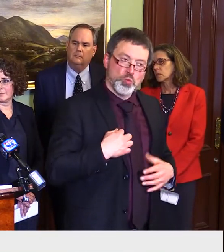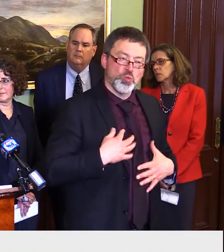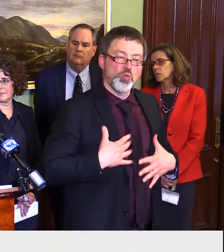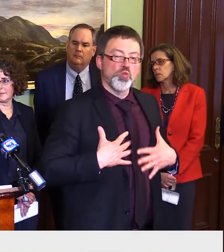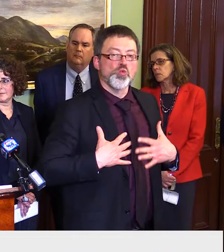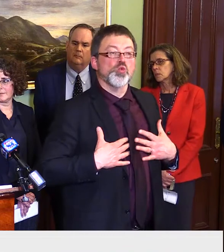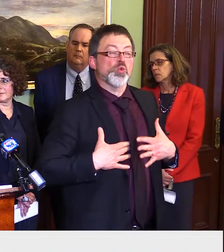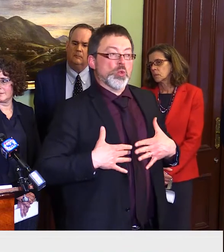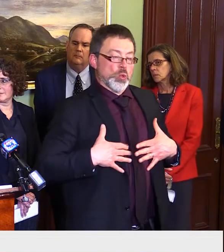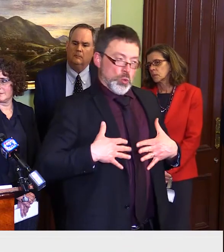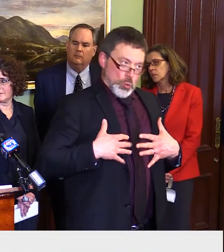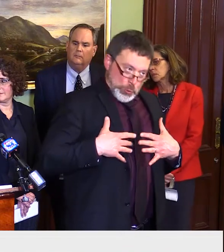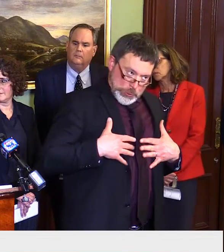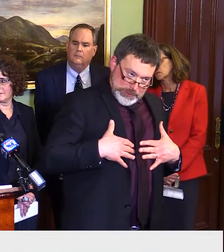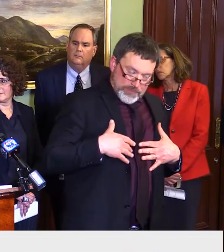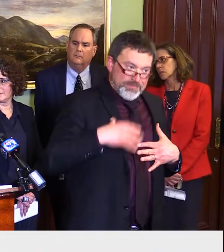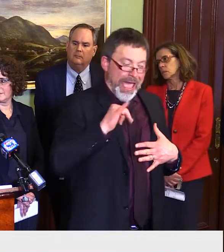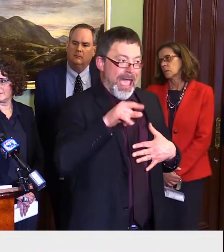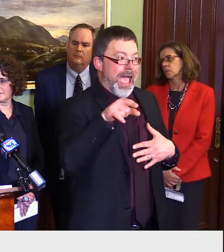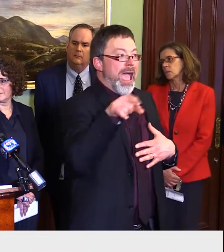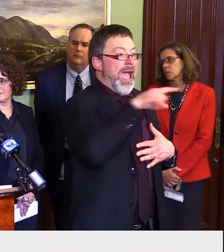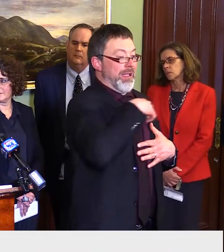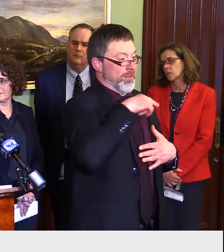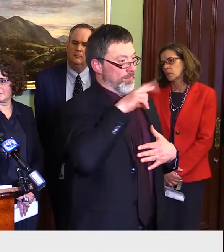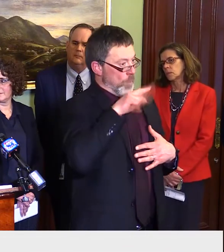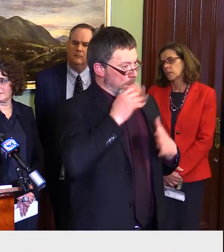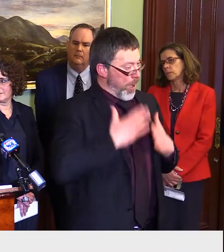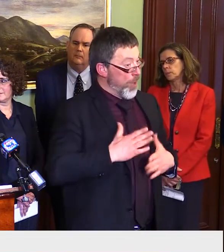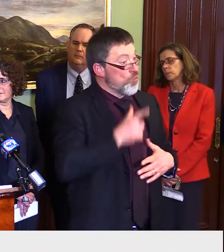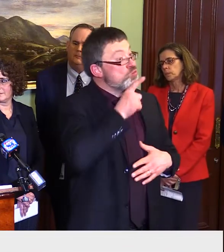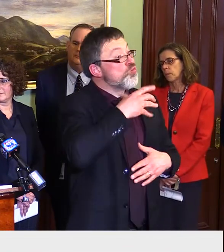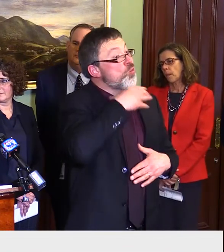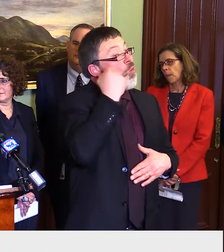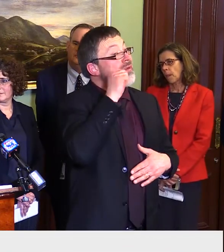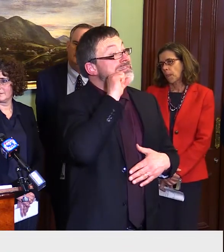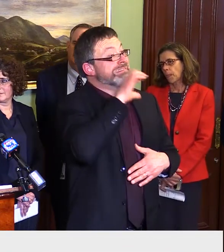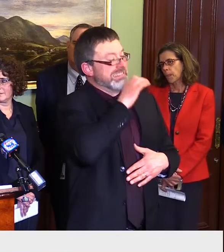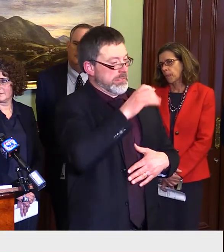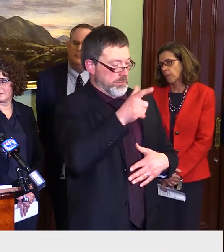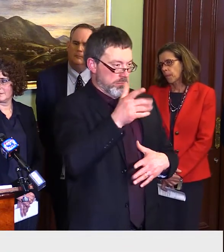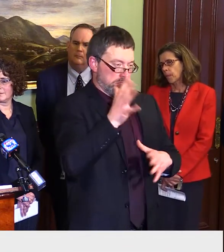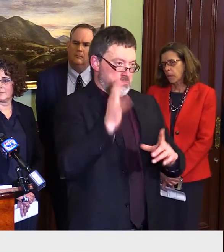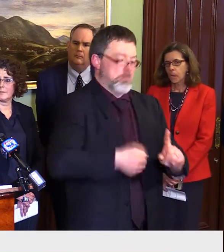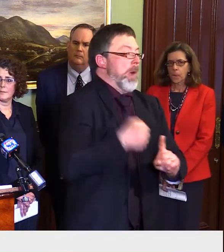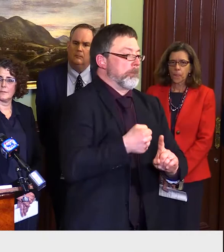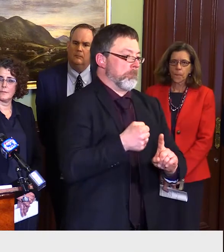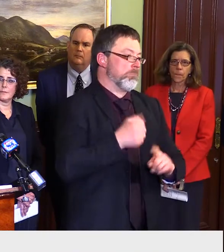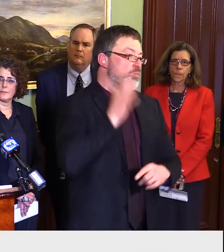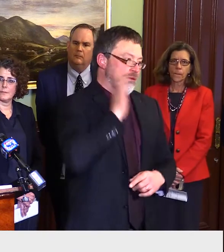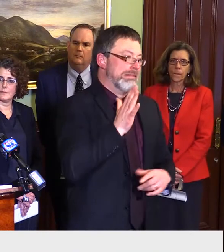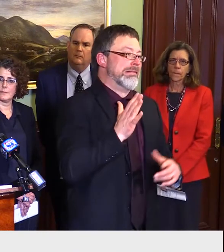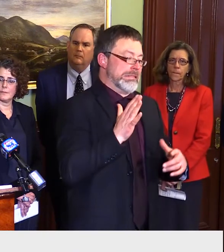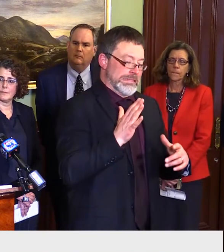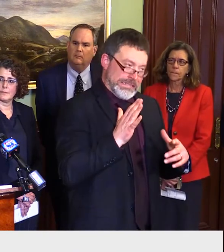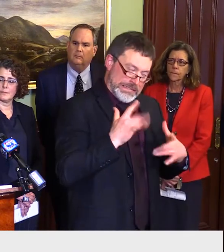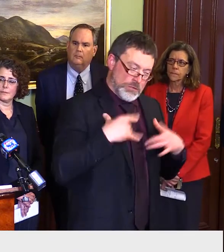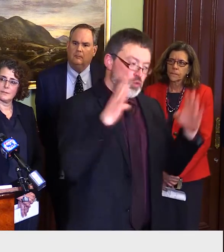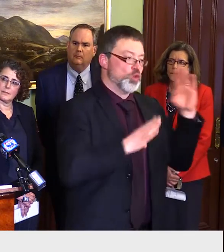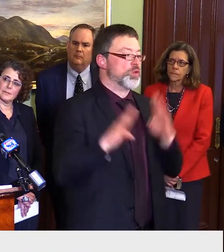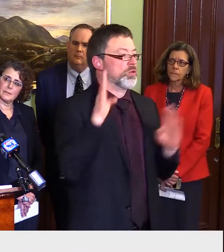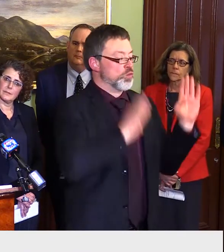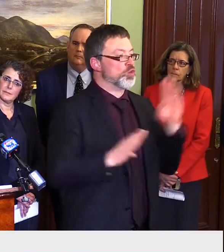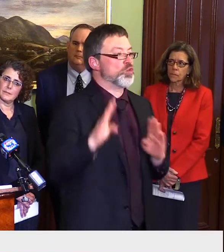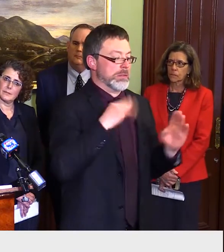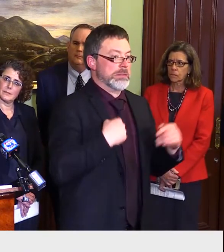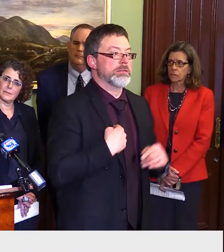disposal at this point. I know they've been working on it, and whether they have it now or not, I'm not sure, but I haven't seen it yet. Has the CDC provided any